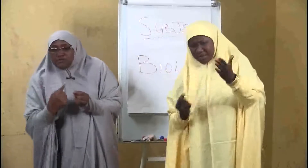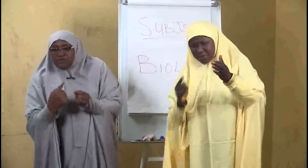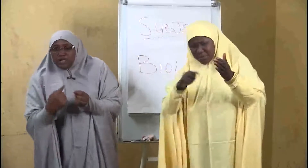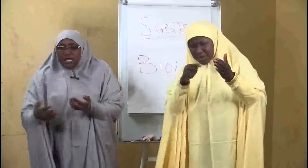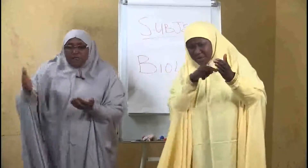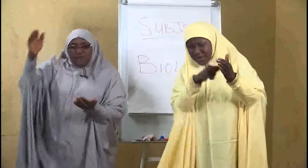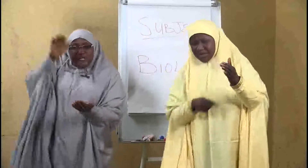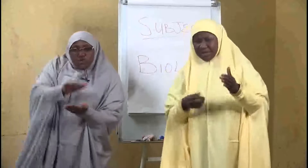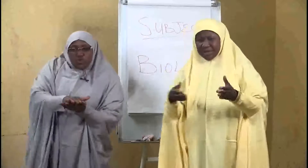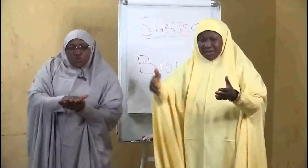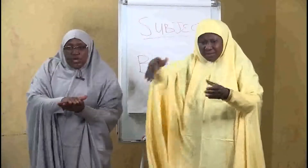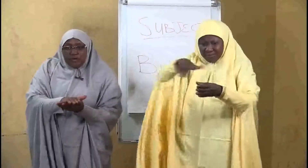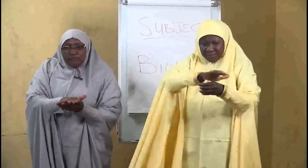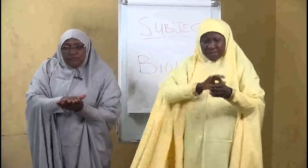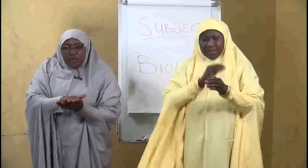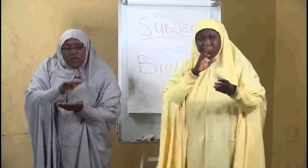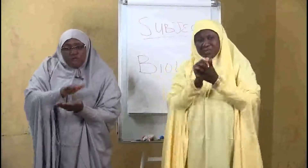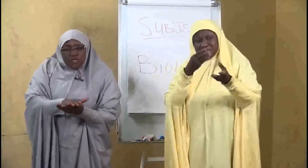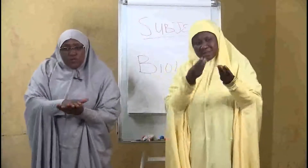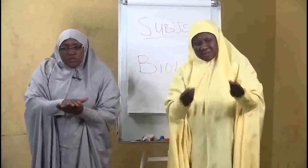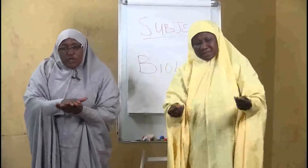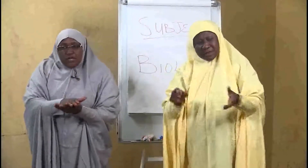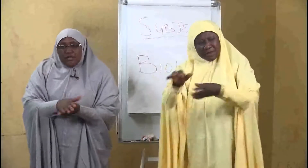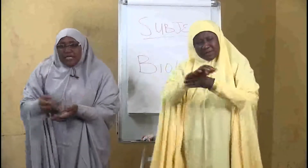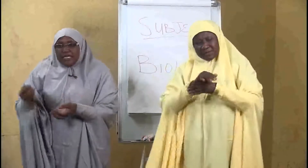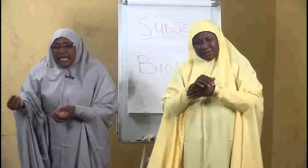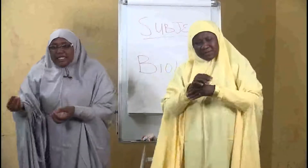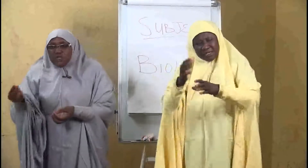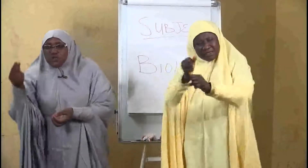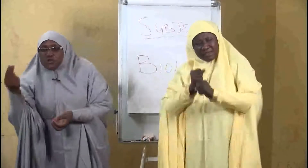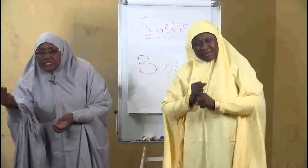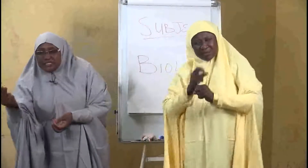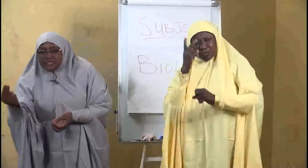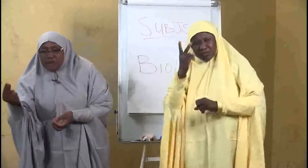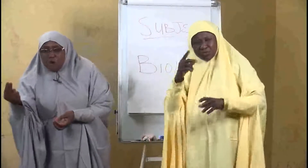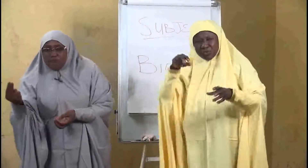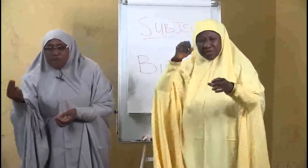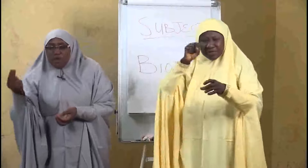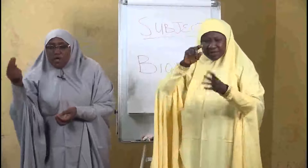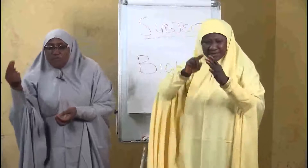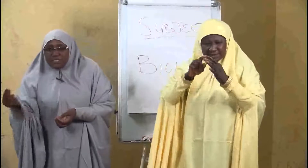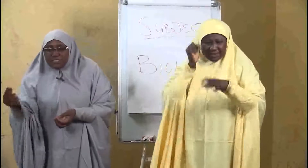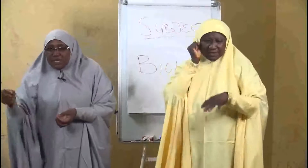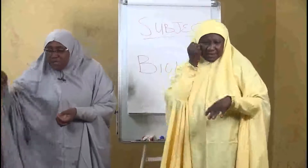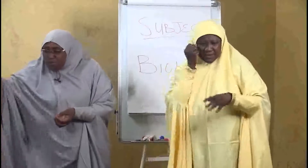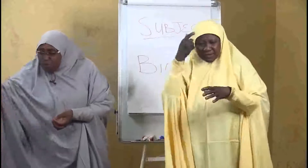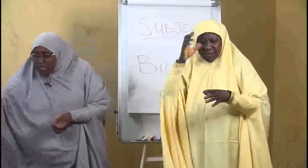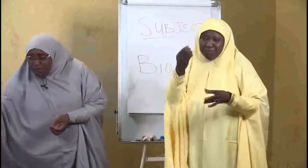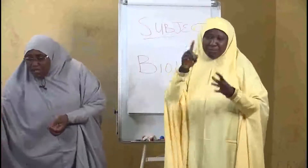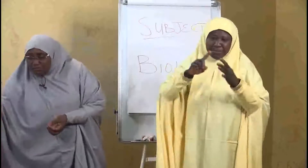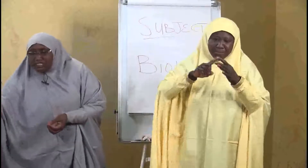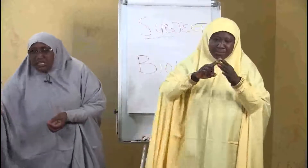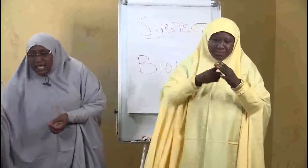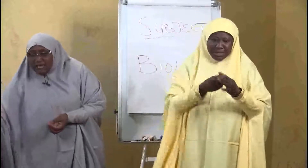holes. Then fill it with soil. When you fill it with soil, get 2 seeds of beans. Put